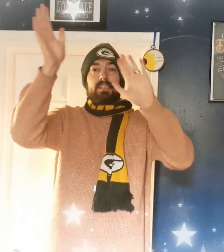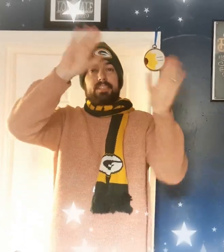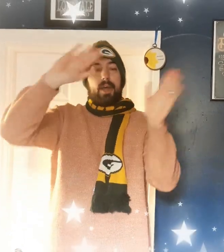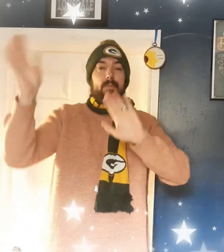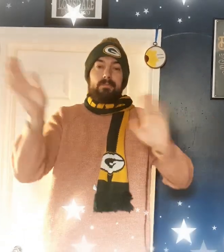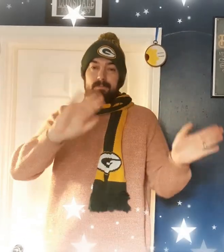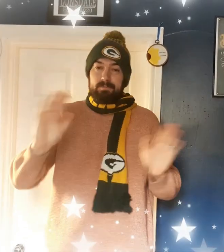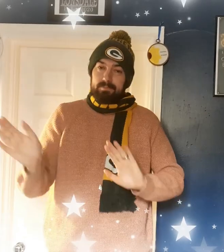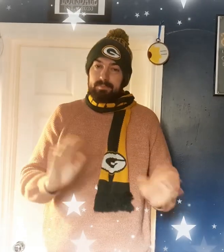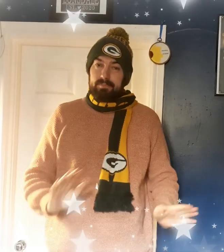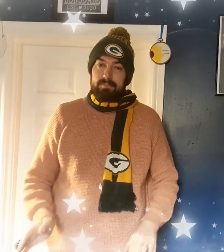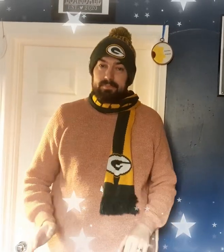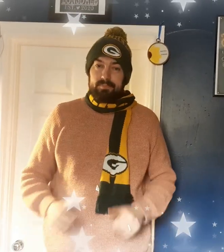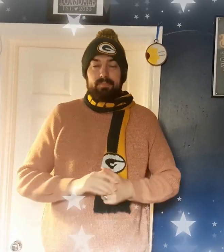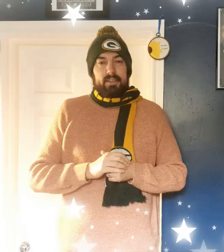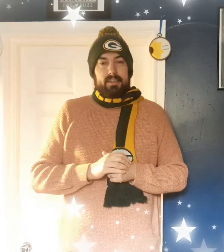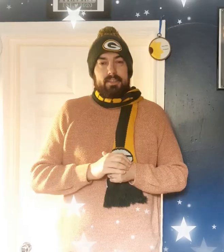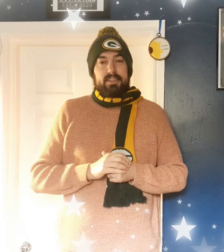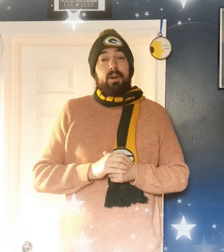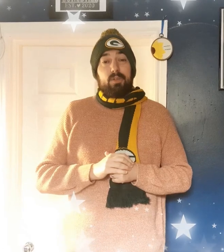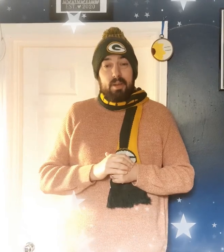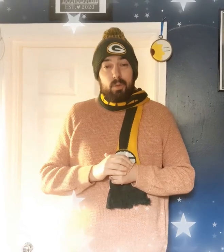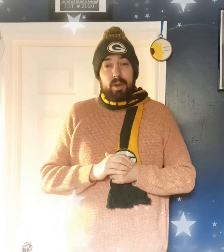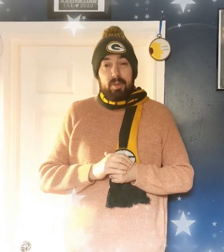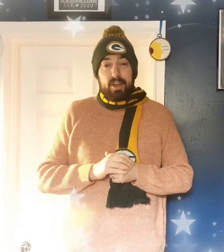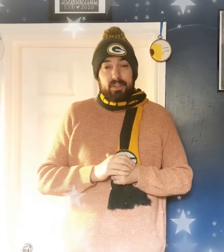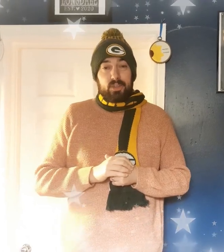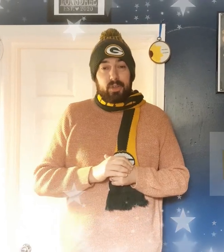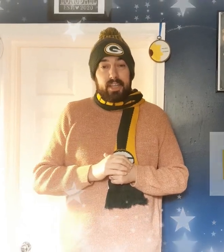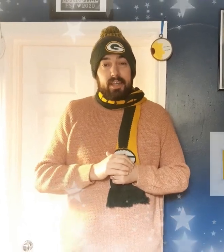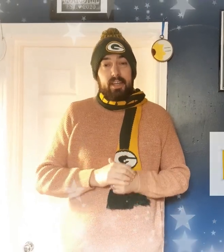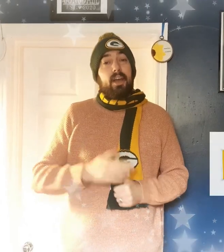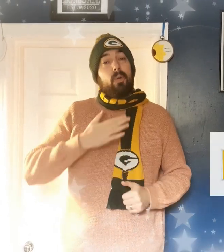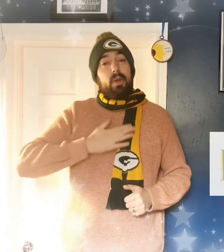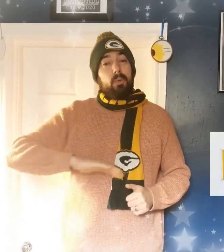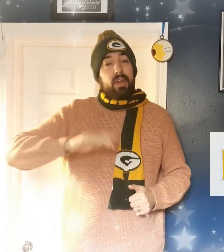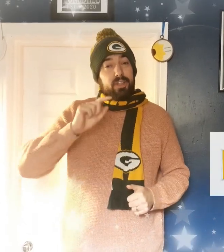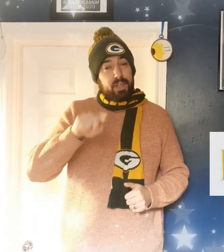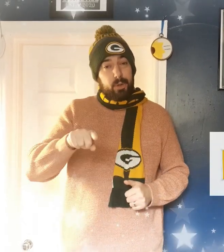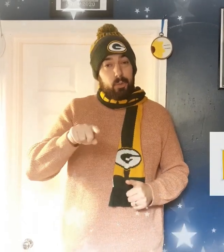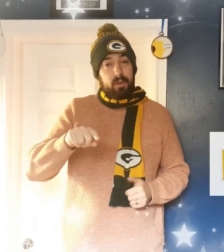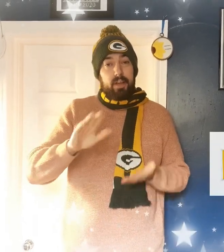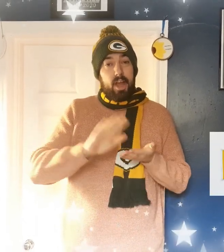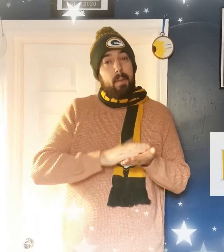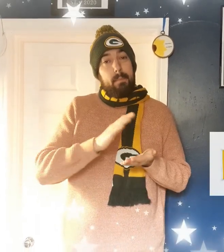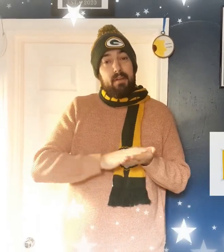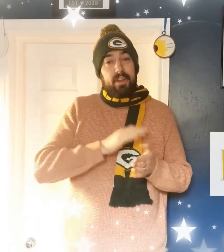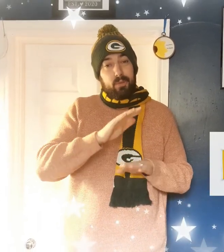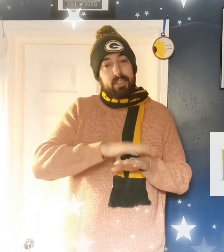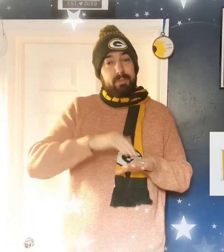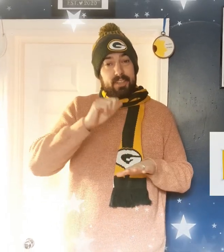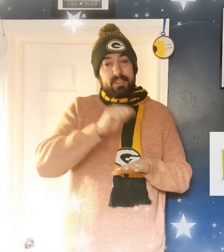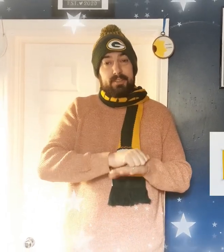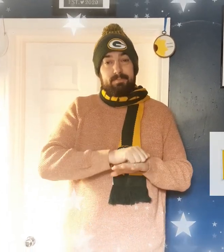snow. So from everyone at Burton Street, we wish you a Merry Christmas.